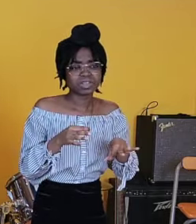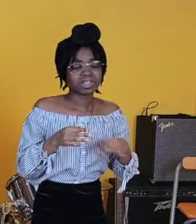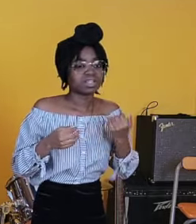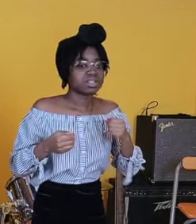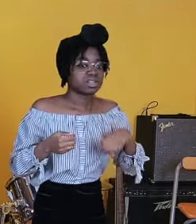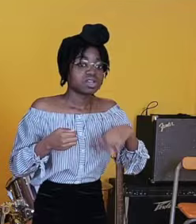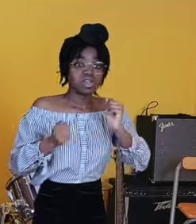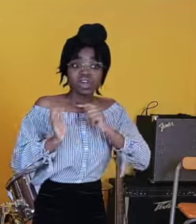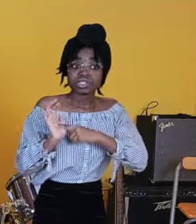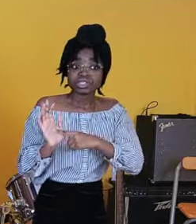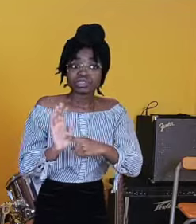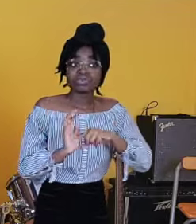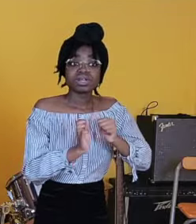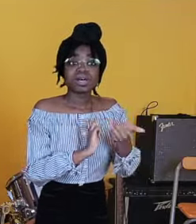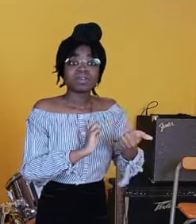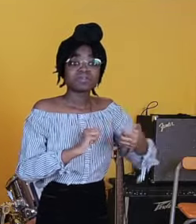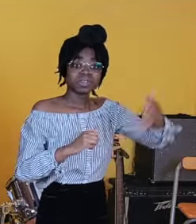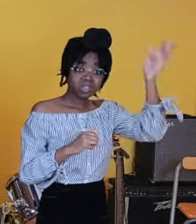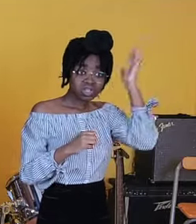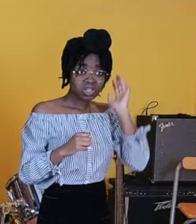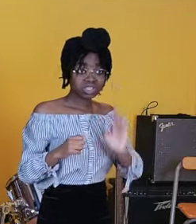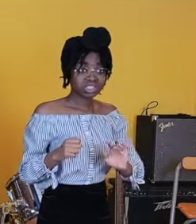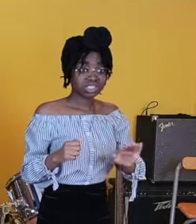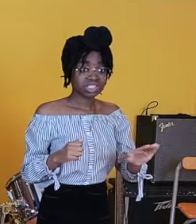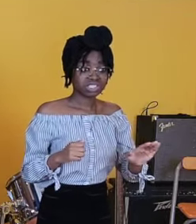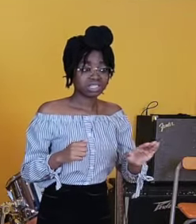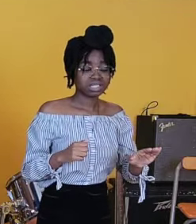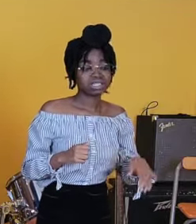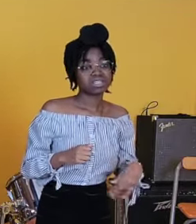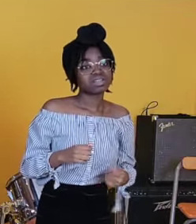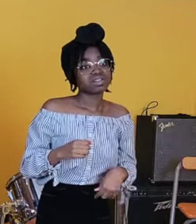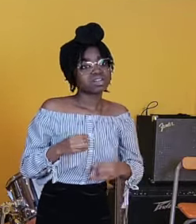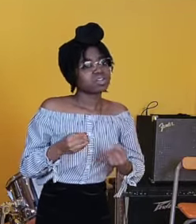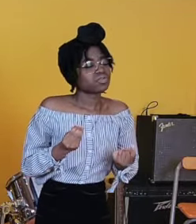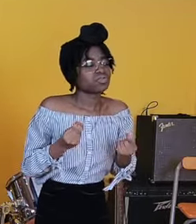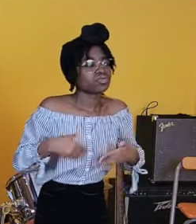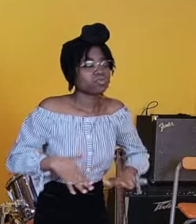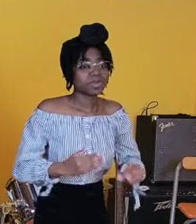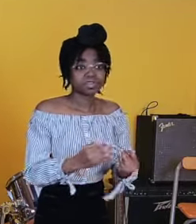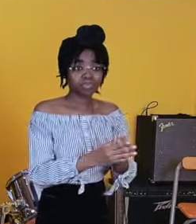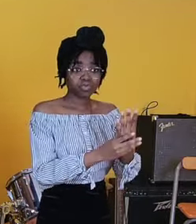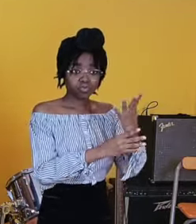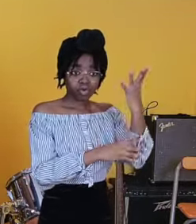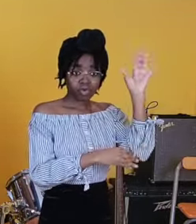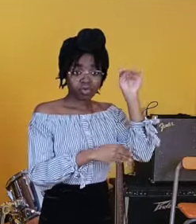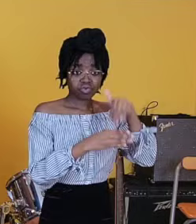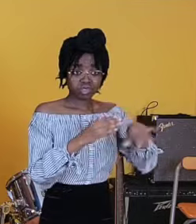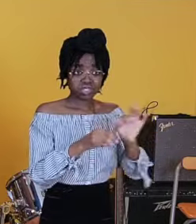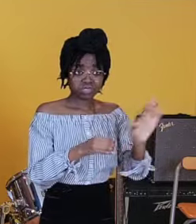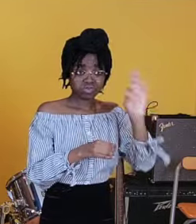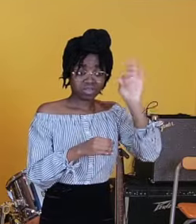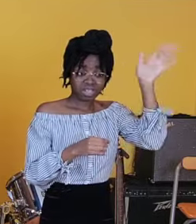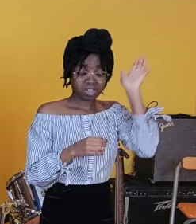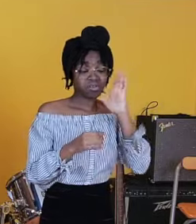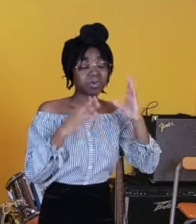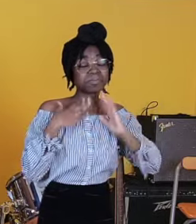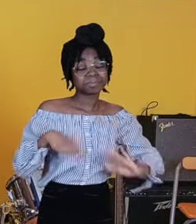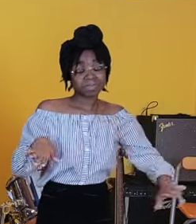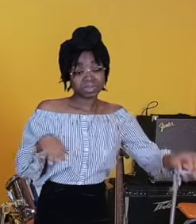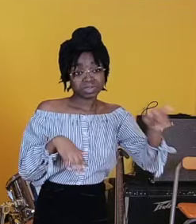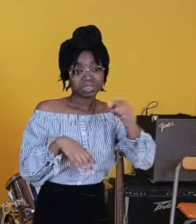how to be a child of God, how to grow in spirit, how to mature in spirit. So that God will bless you. So